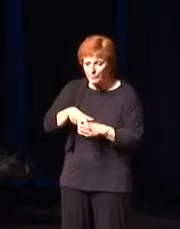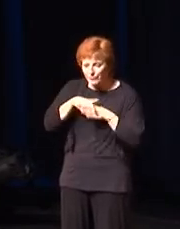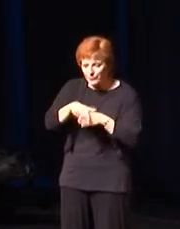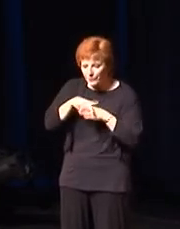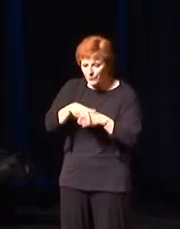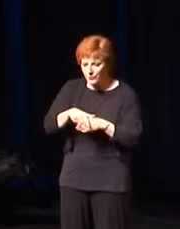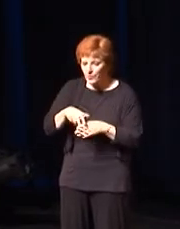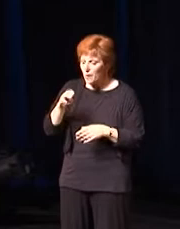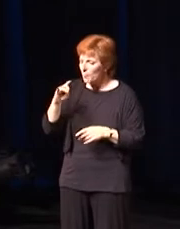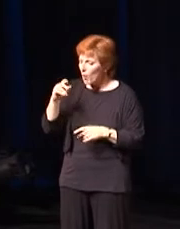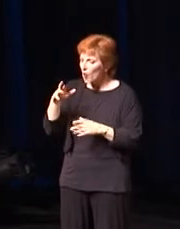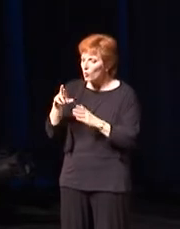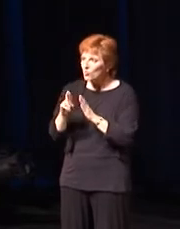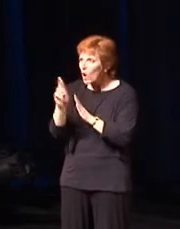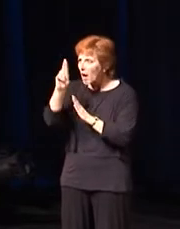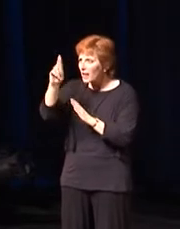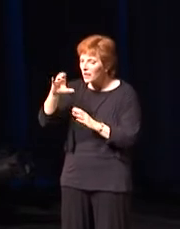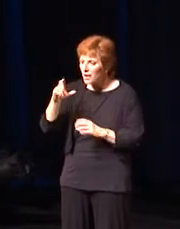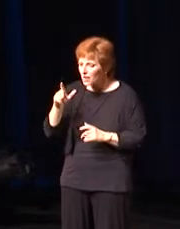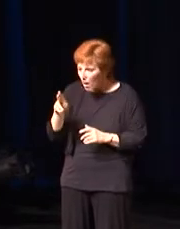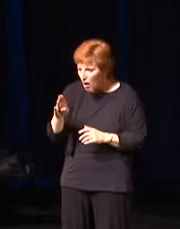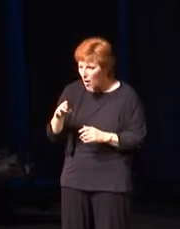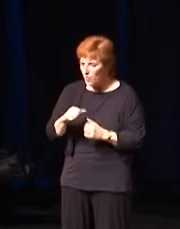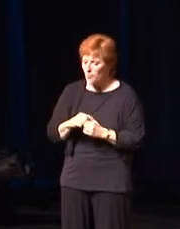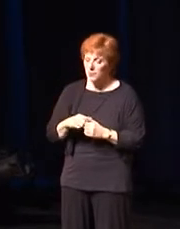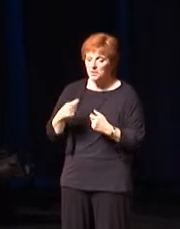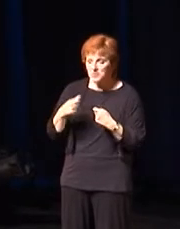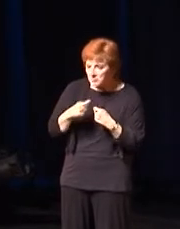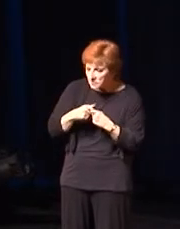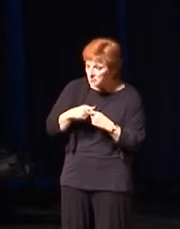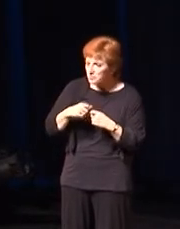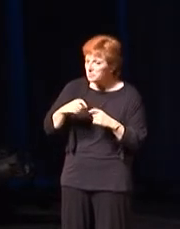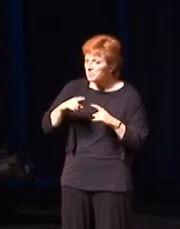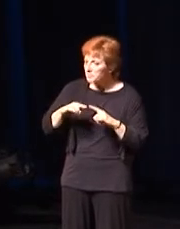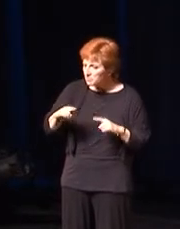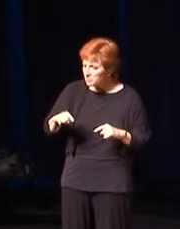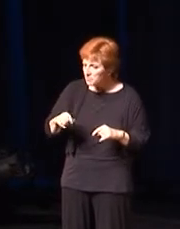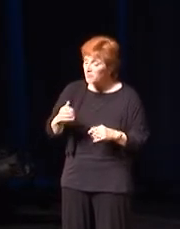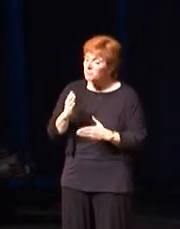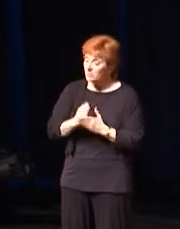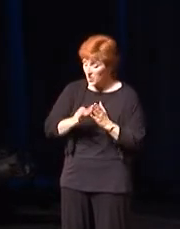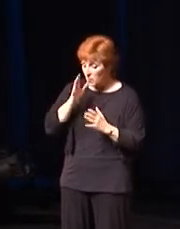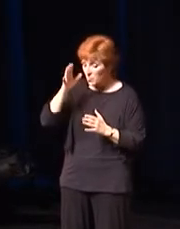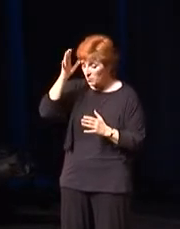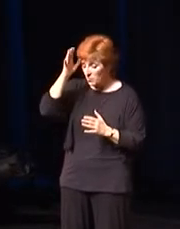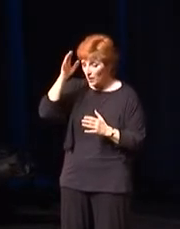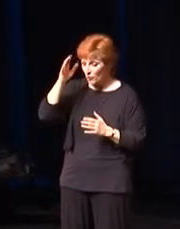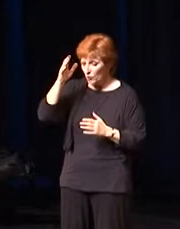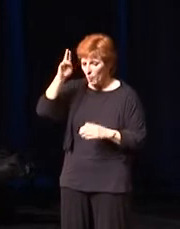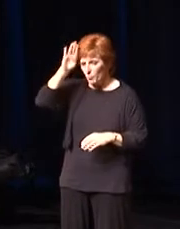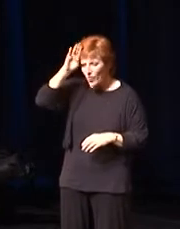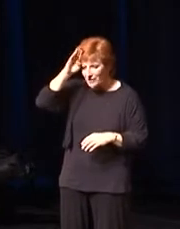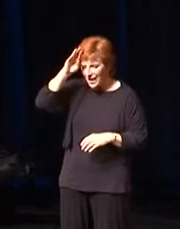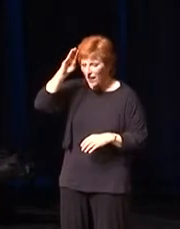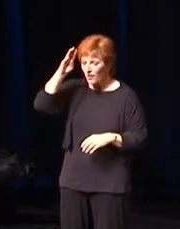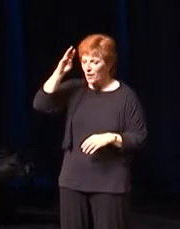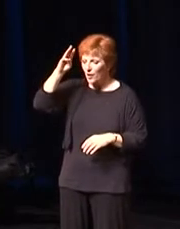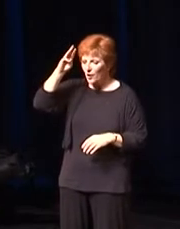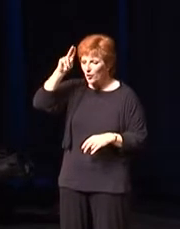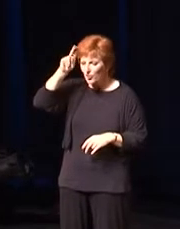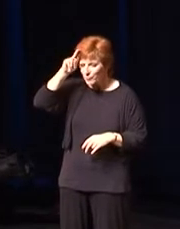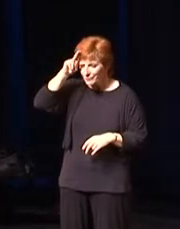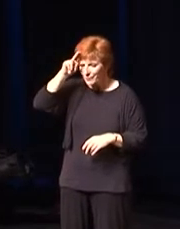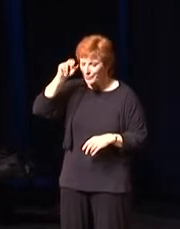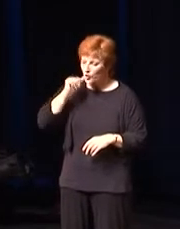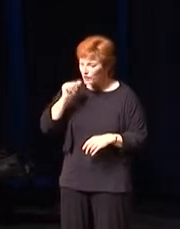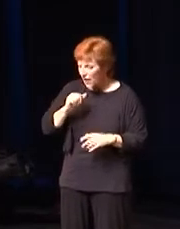model rocket club, electronics. I'm talked to a number of parents where Boy Scouting and Girl Scouting has been a